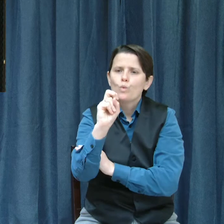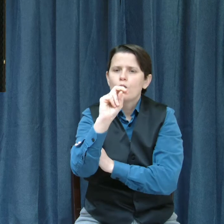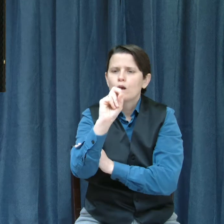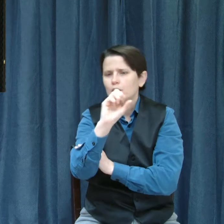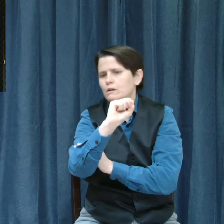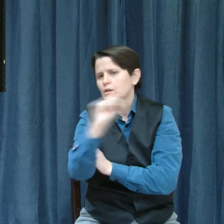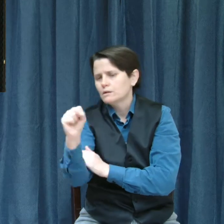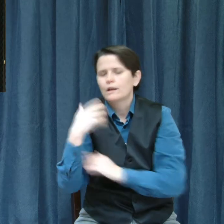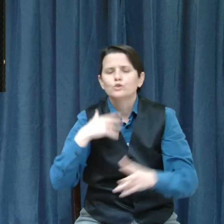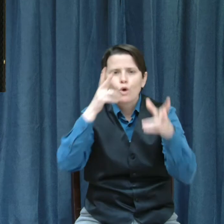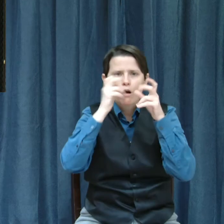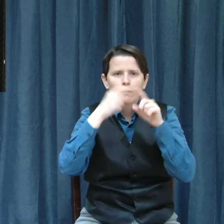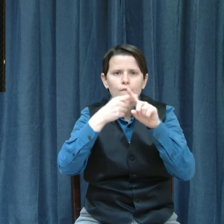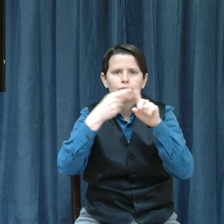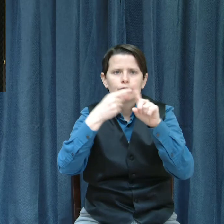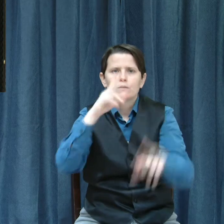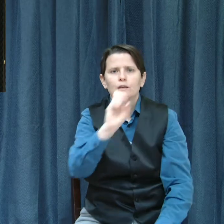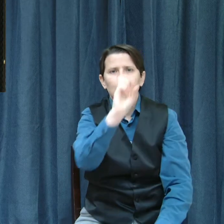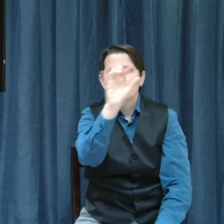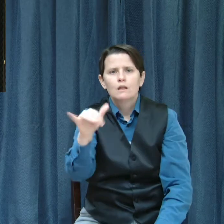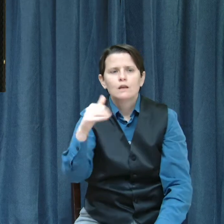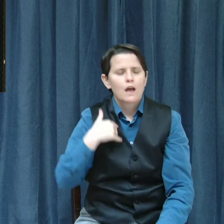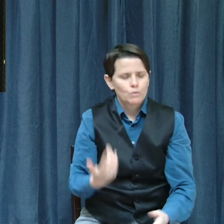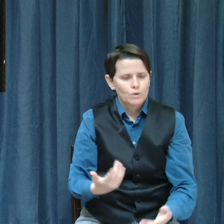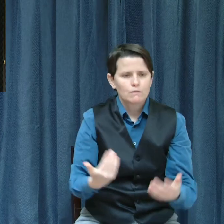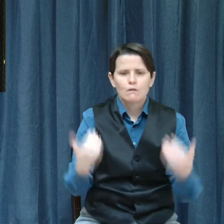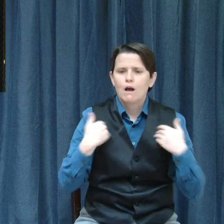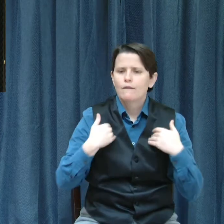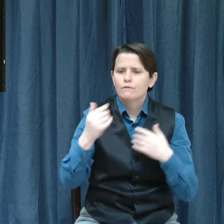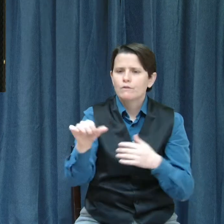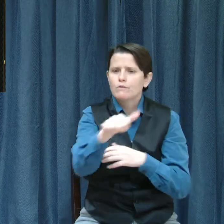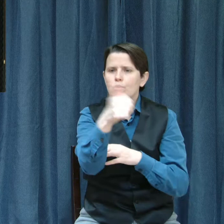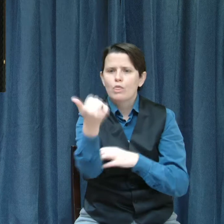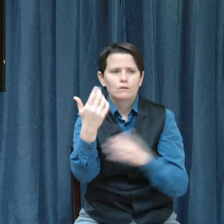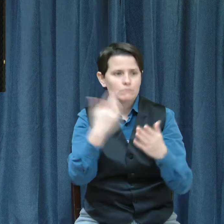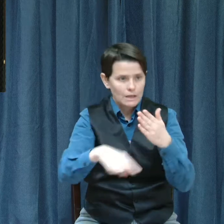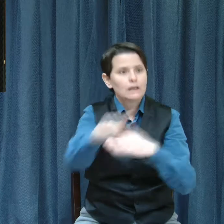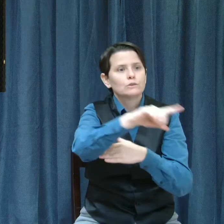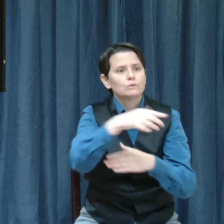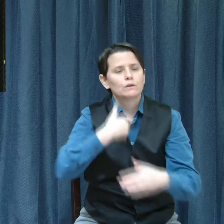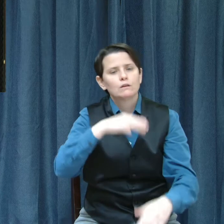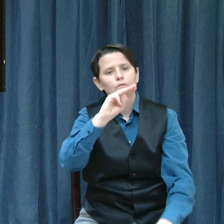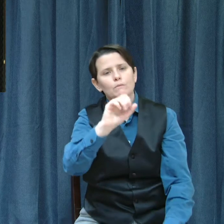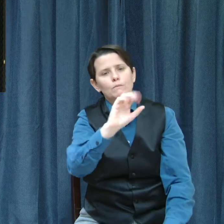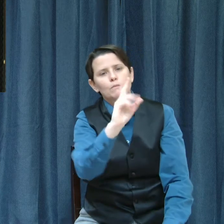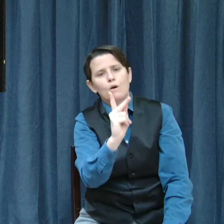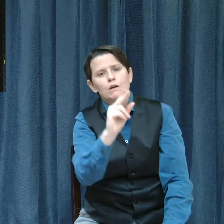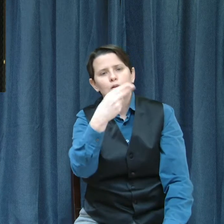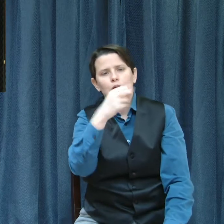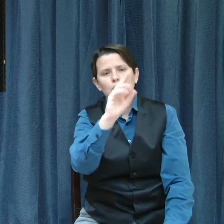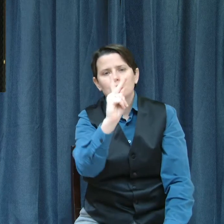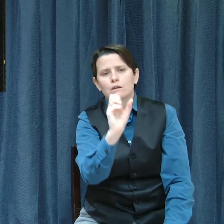hear next week, we have a special event next week at 1 o'clock with Mark Hicks, who comes out of this ministry, who has kind of become